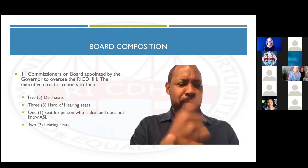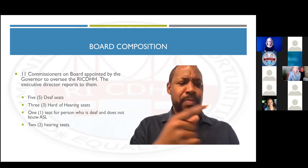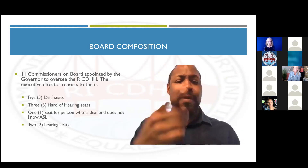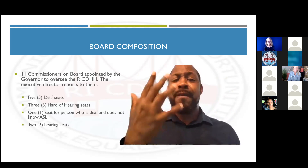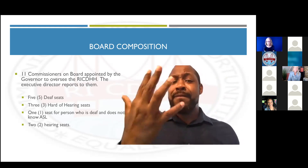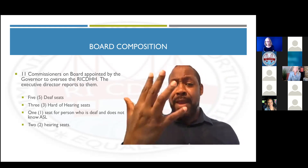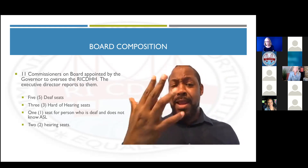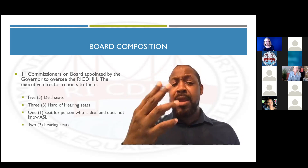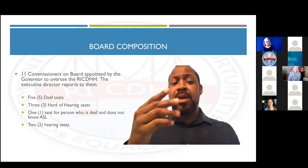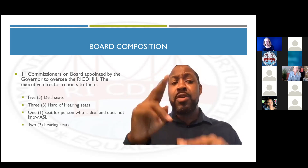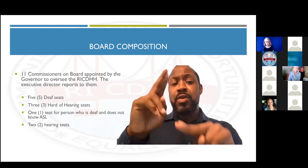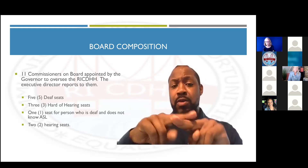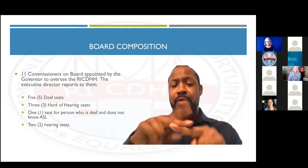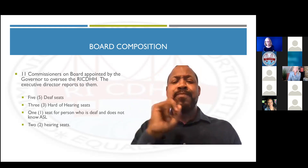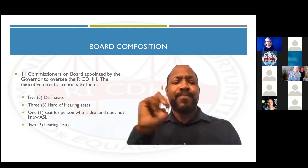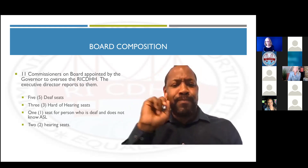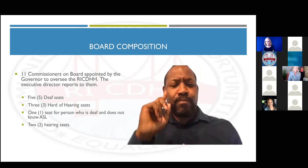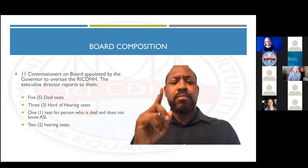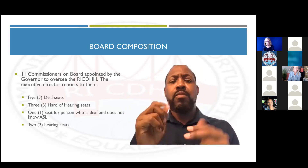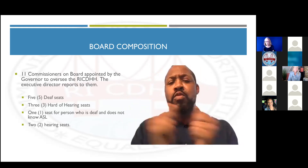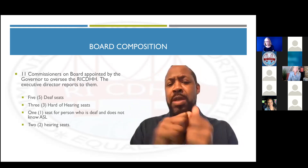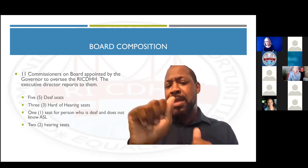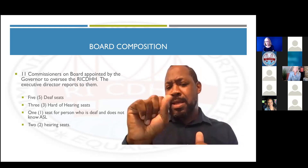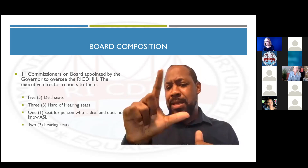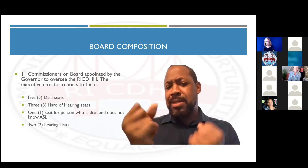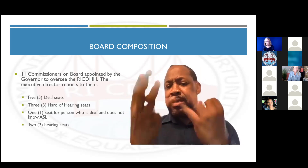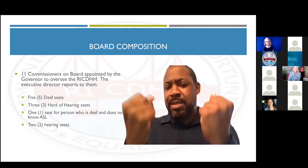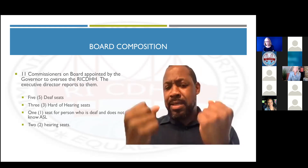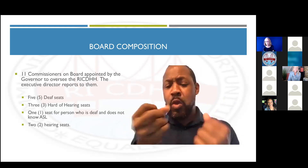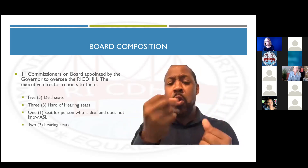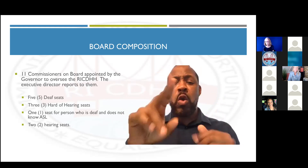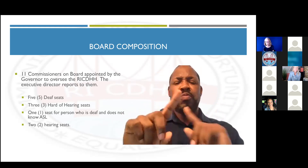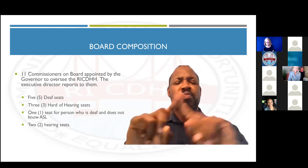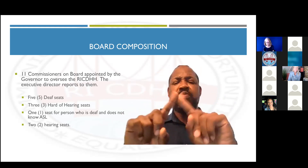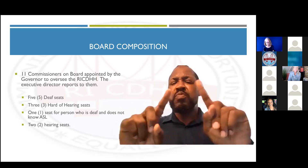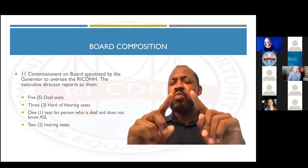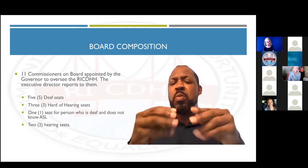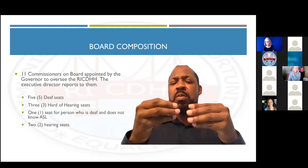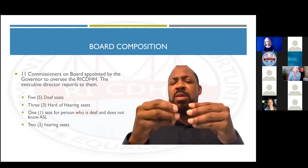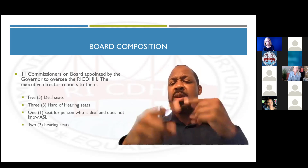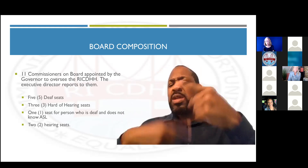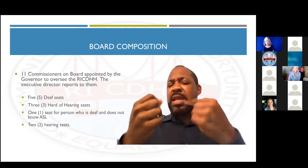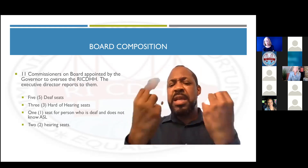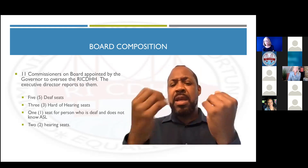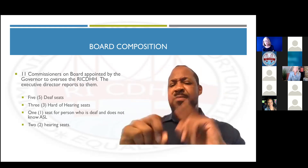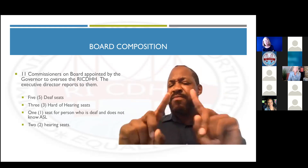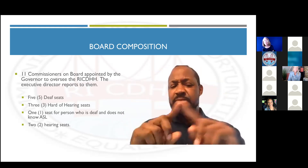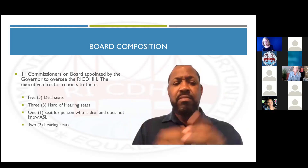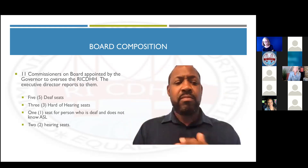Oh, I'm sorry. I want to say this again. 5 seats for deaf people who use ASL or some sign